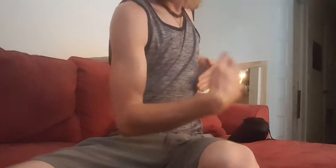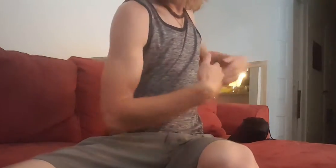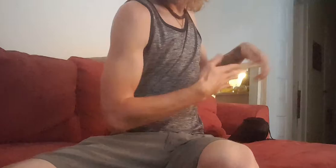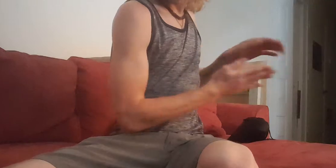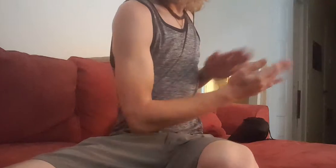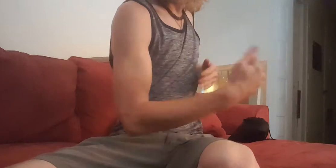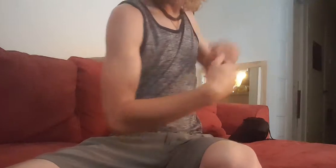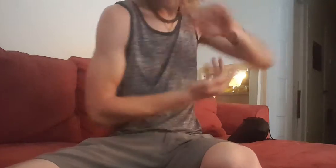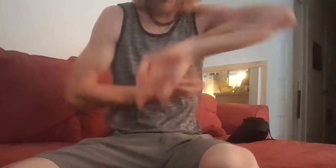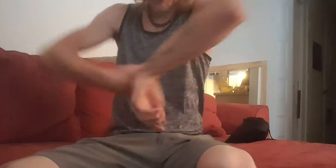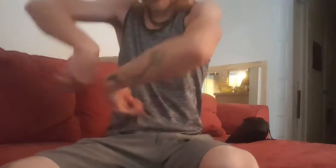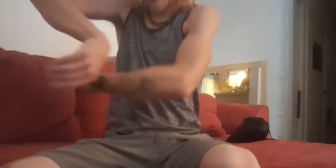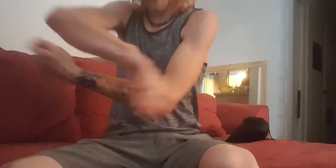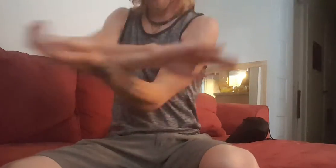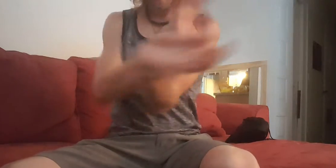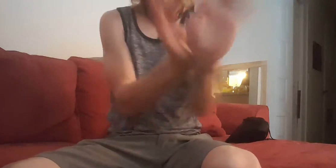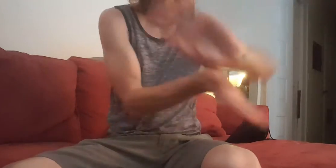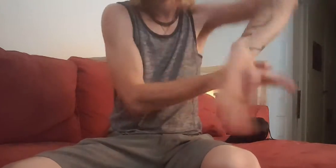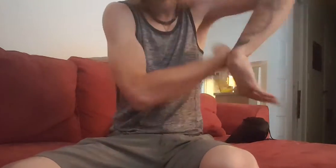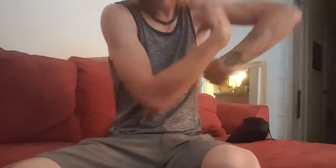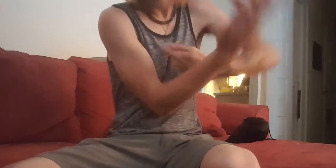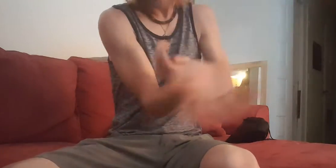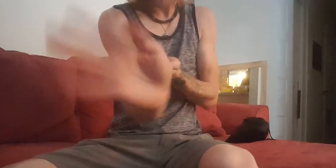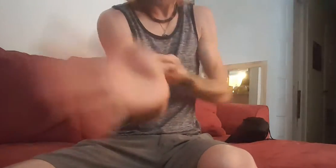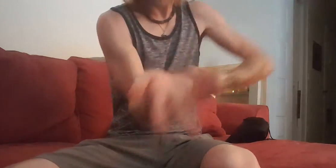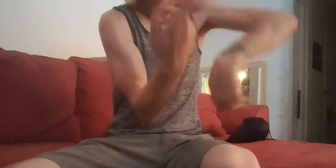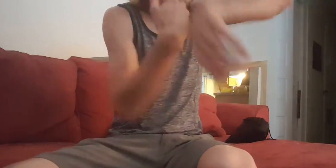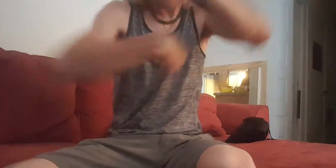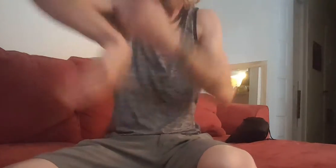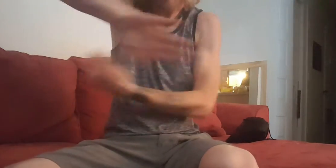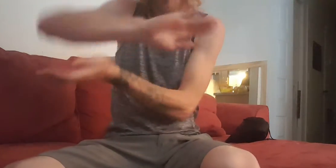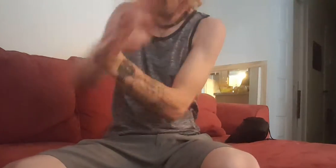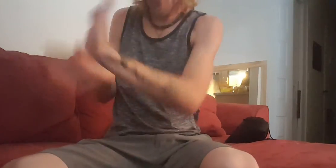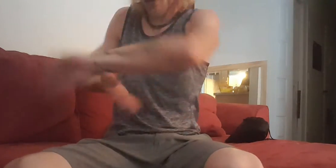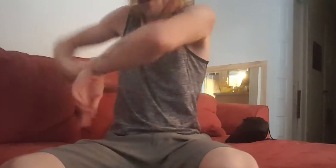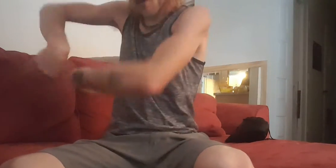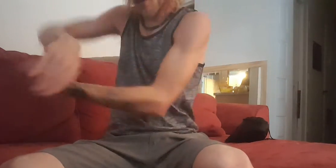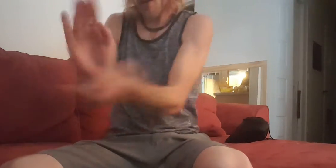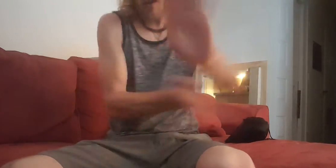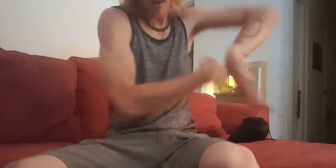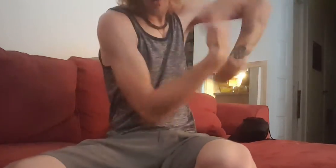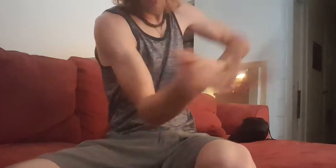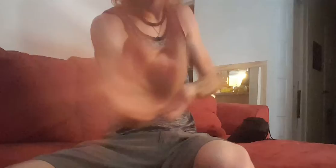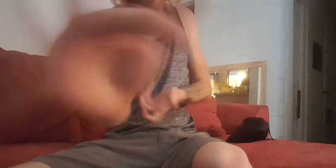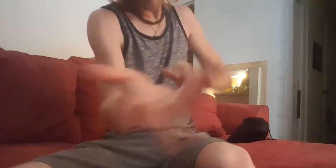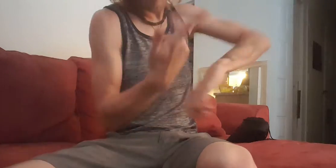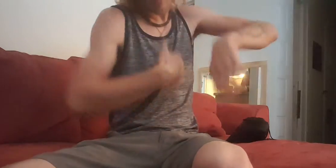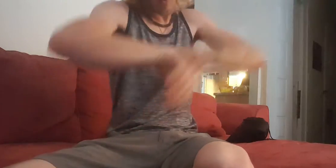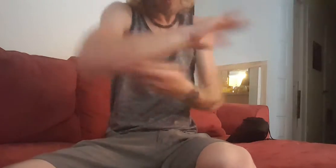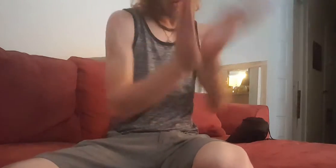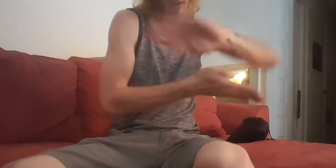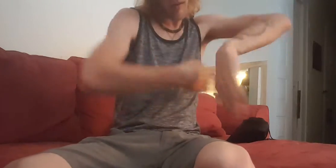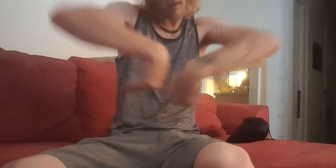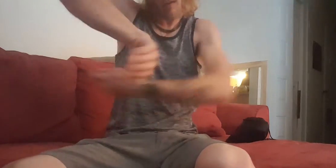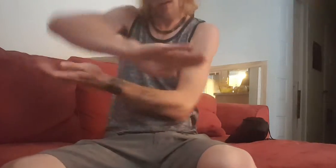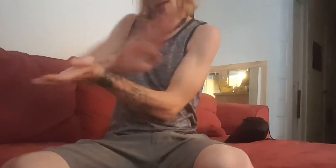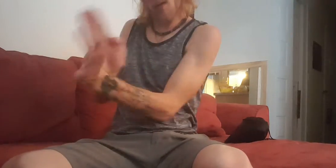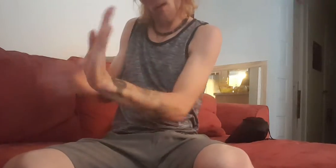to the beat on the radio. Dreaming about the mic and the money and the ladies on ma. I promise I'm gonna be large. Someday I'm gonna